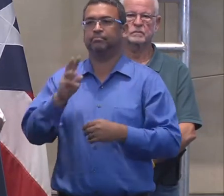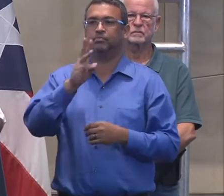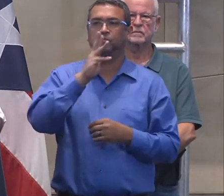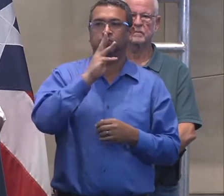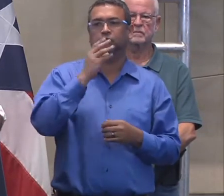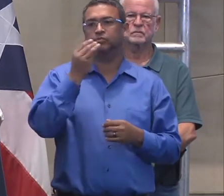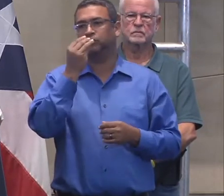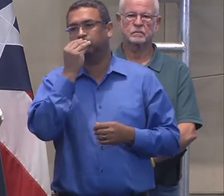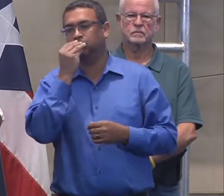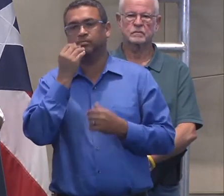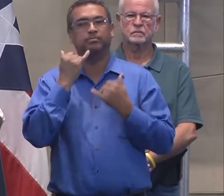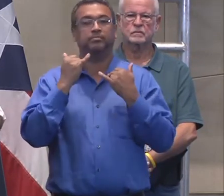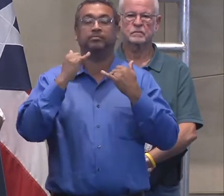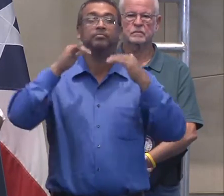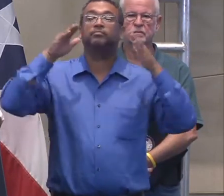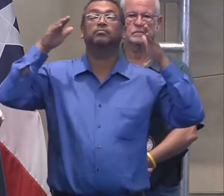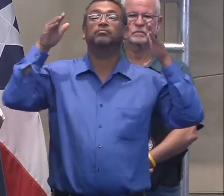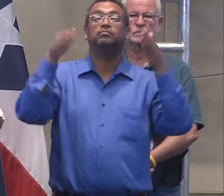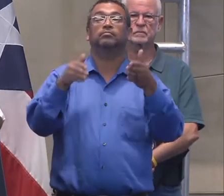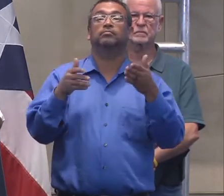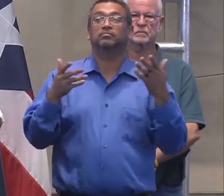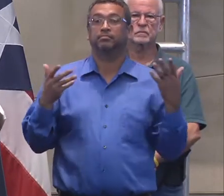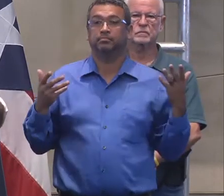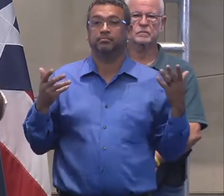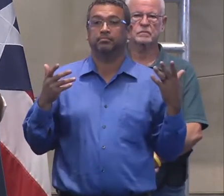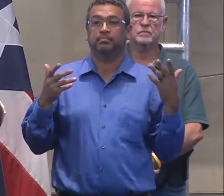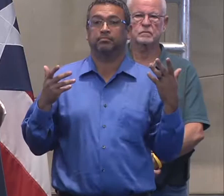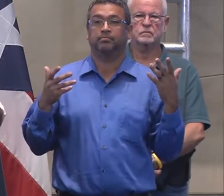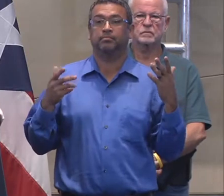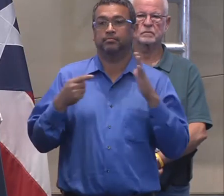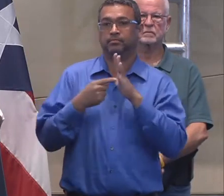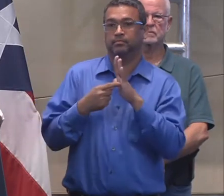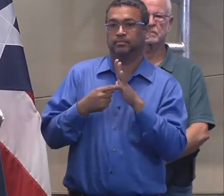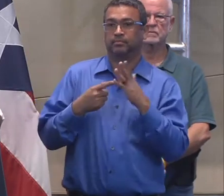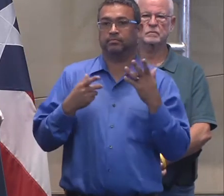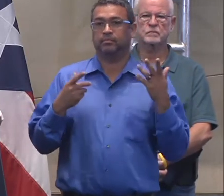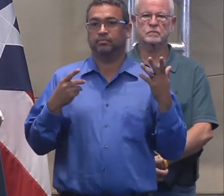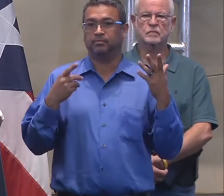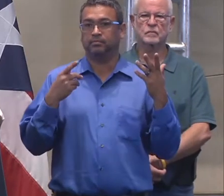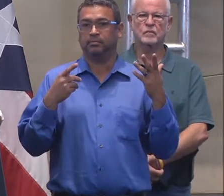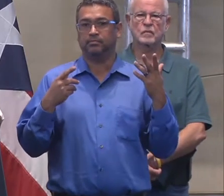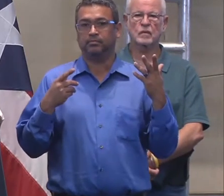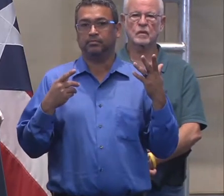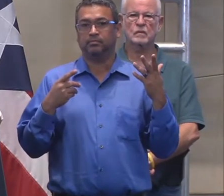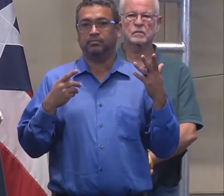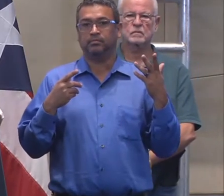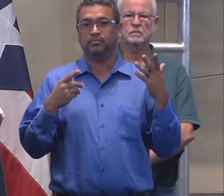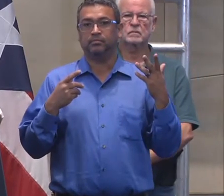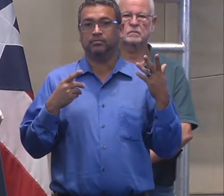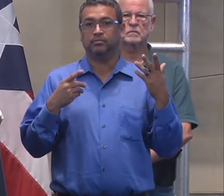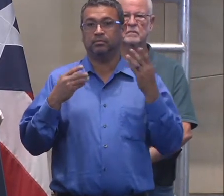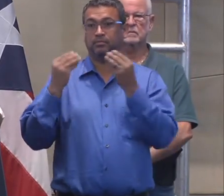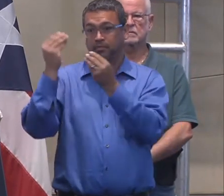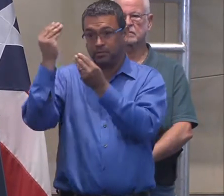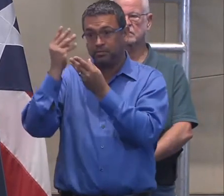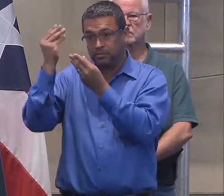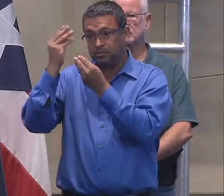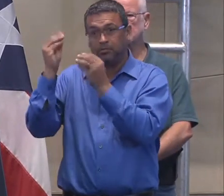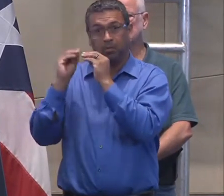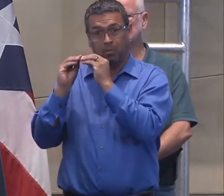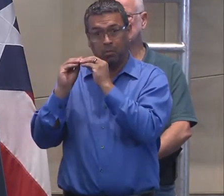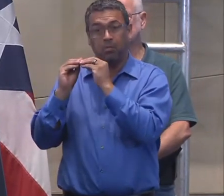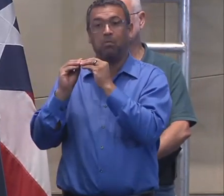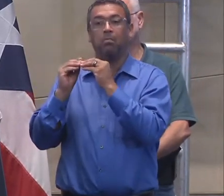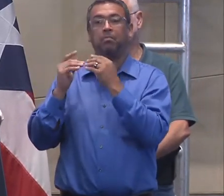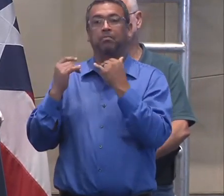we have focal areas. As more information, you know, becomes available, we are,